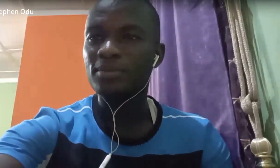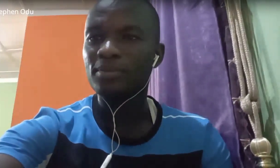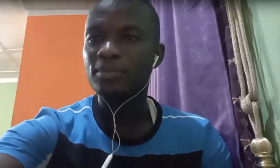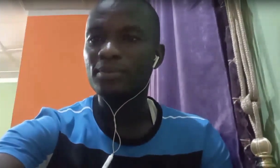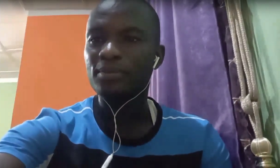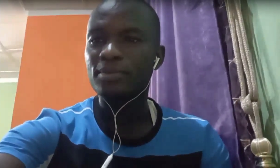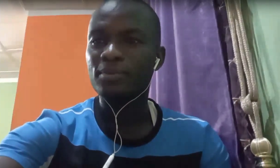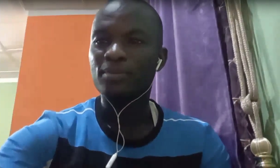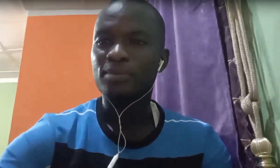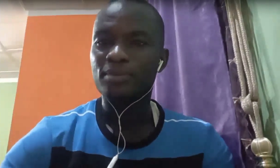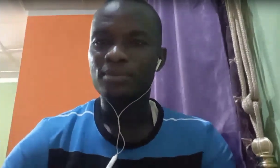V.